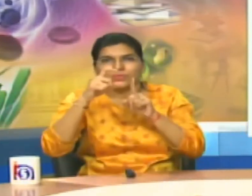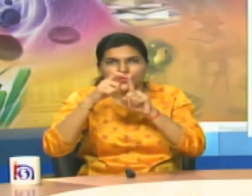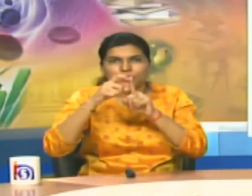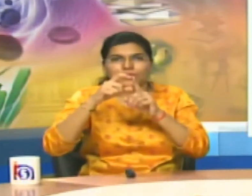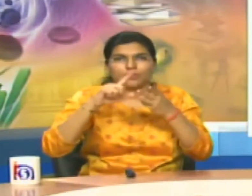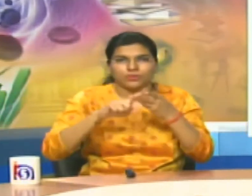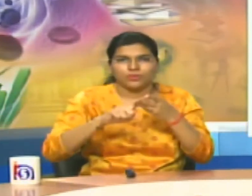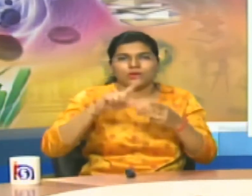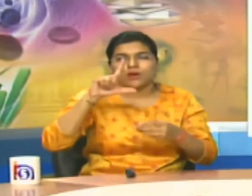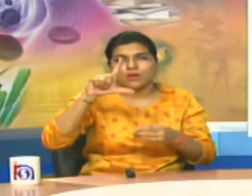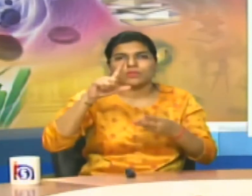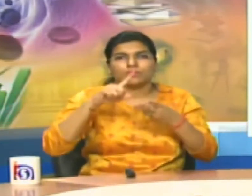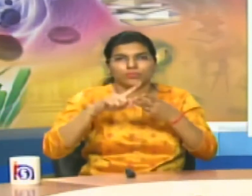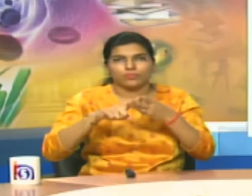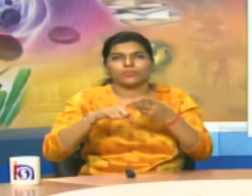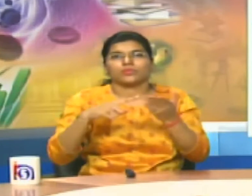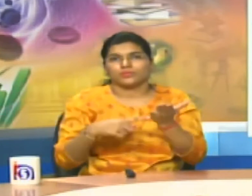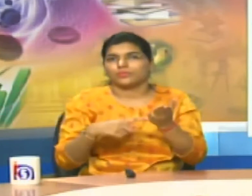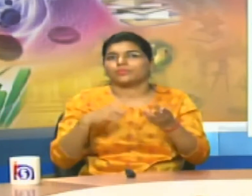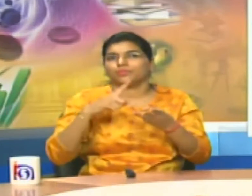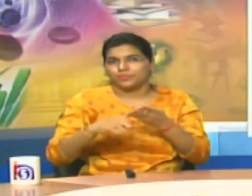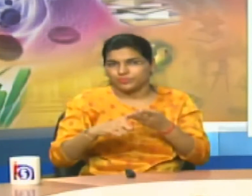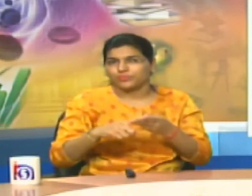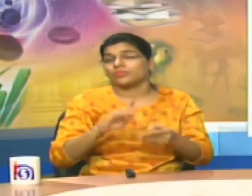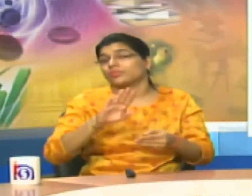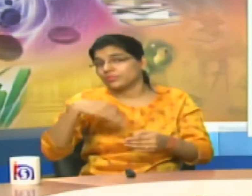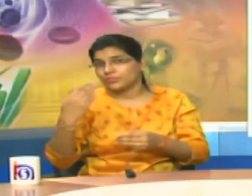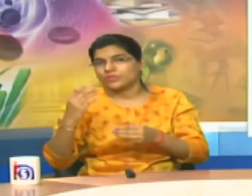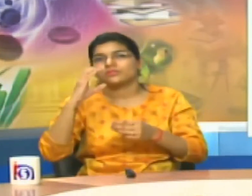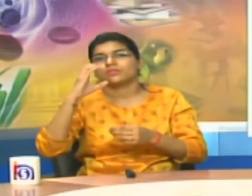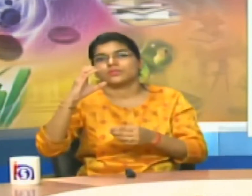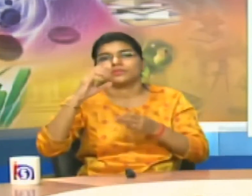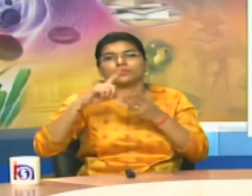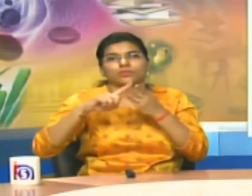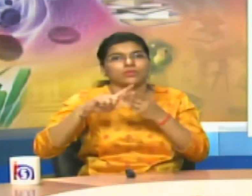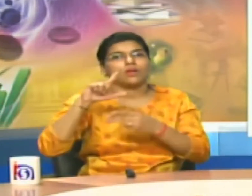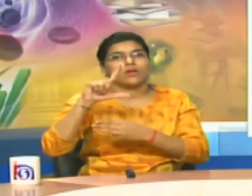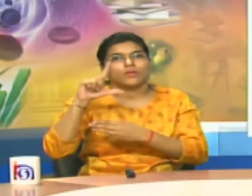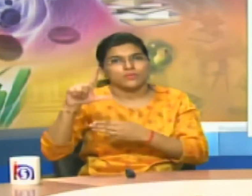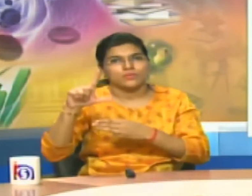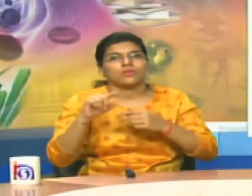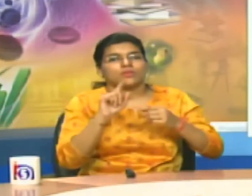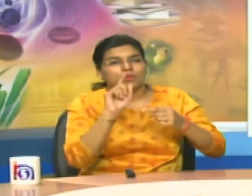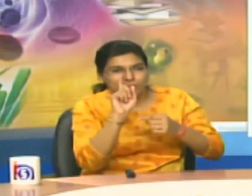put more cells or rows and columns as per our need.